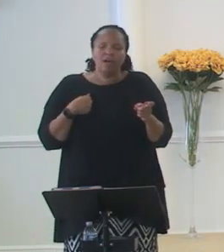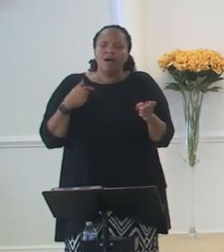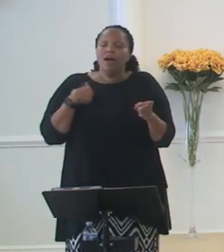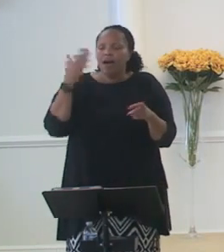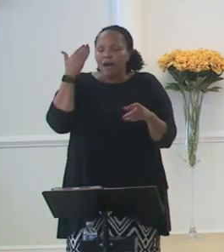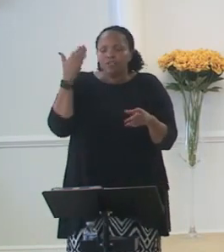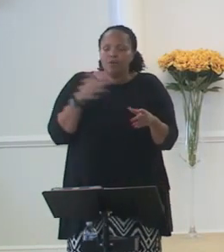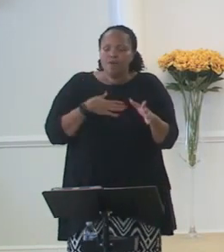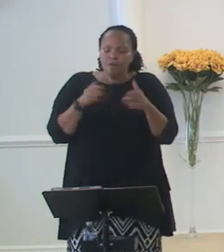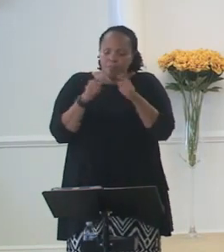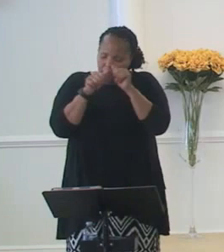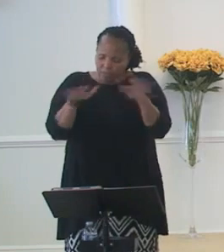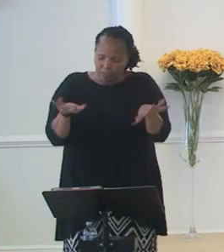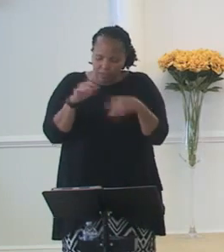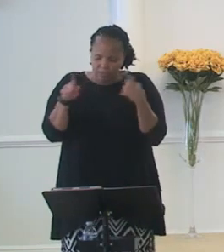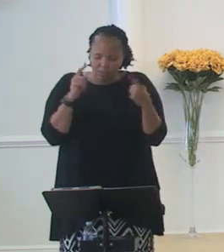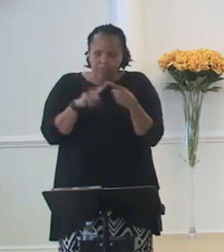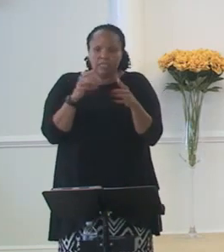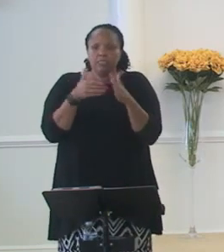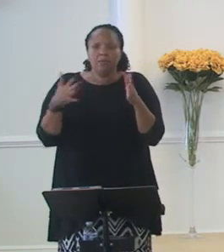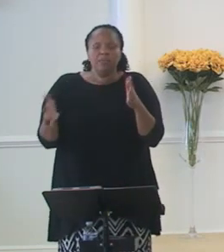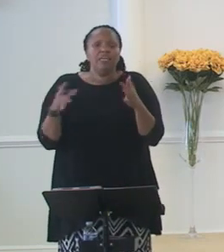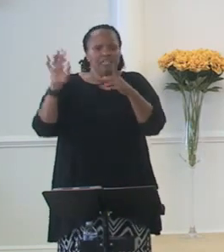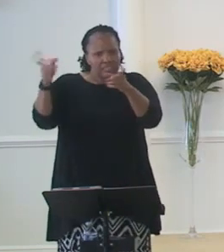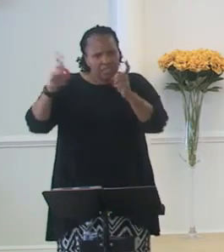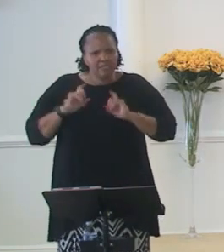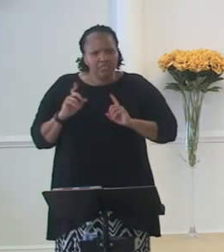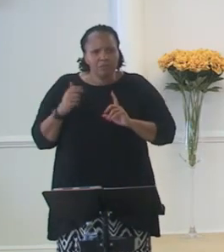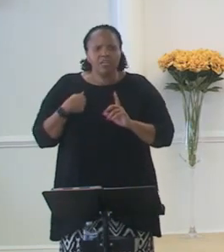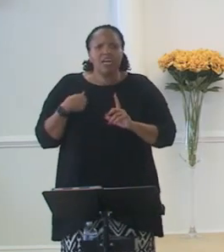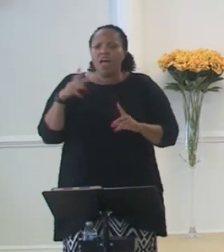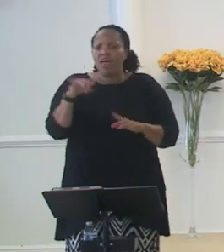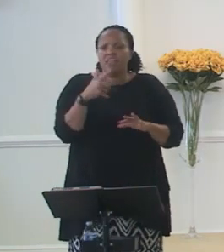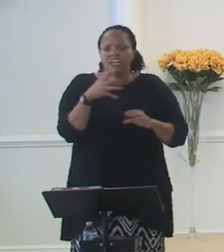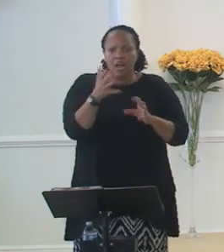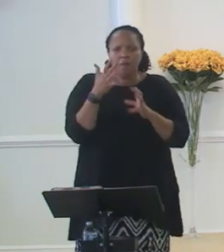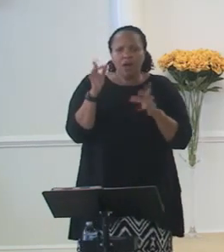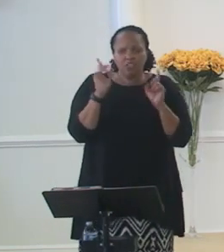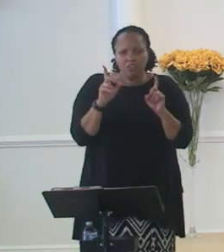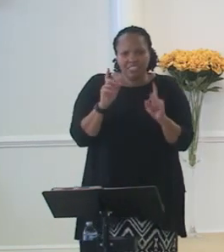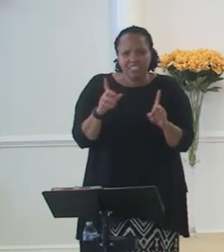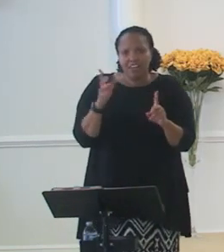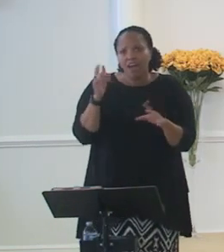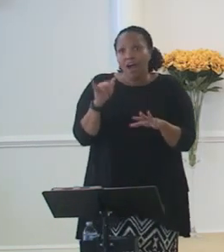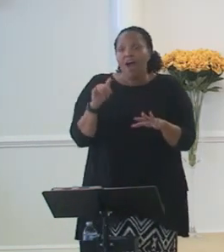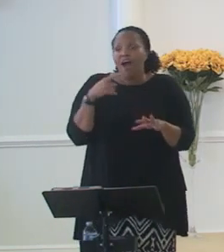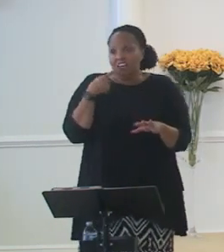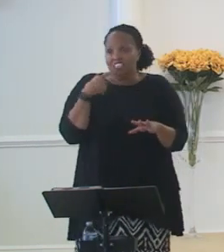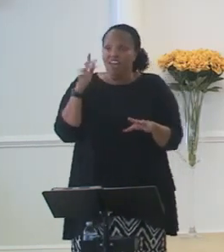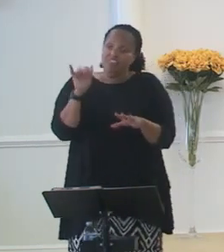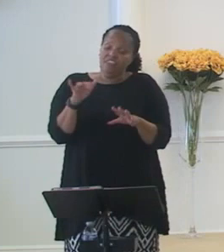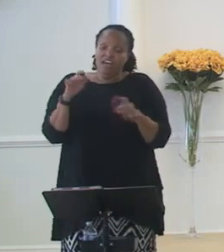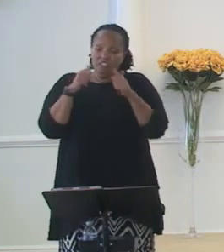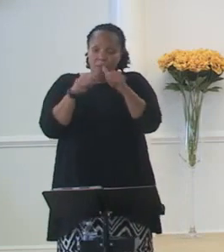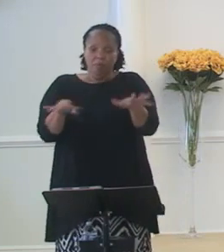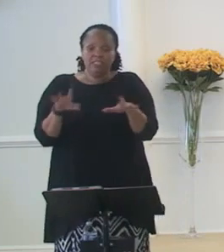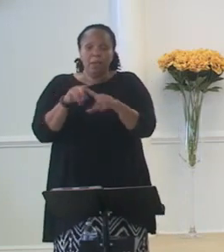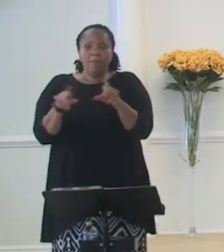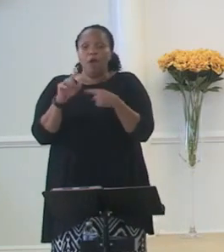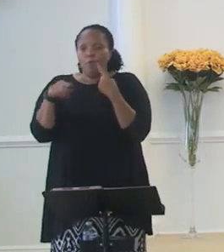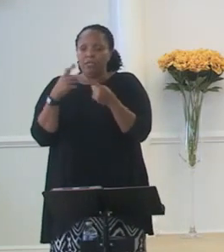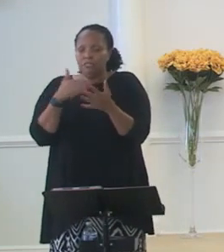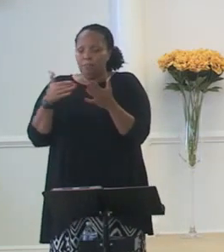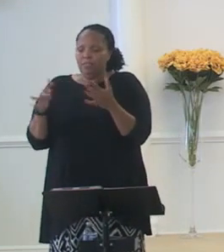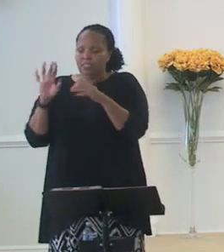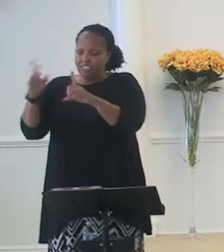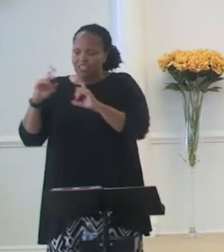blessings. When it's something given to me that I wanted or needed, it's a blessing. But when something is given